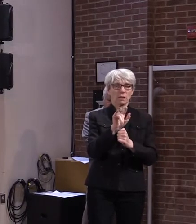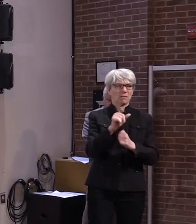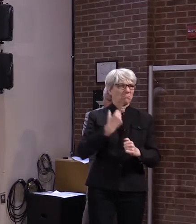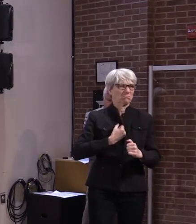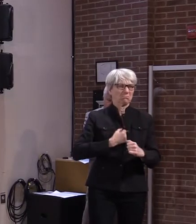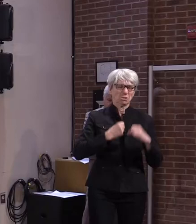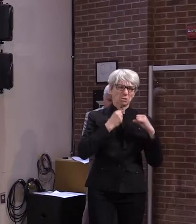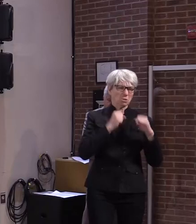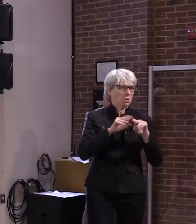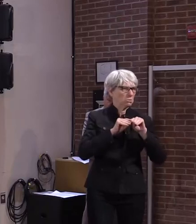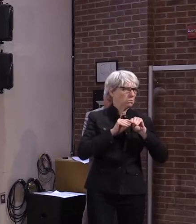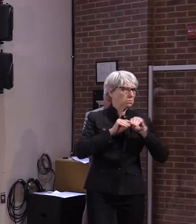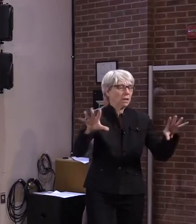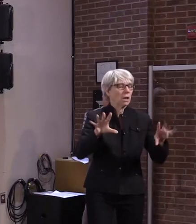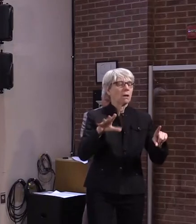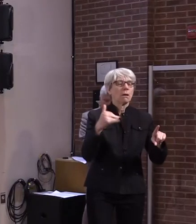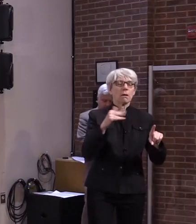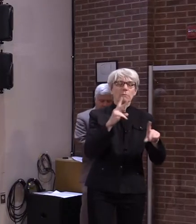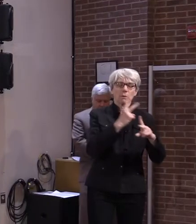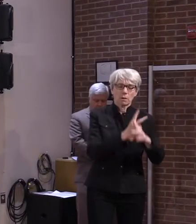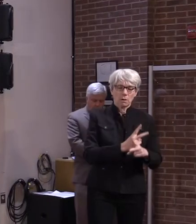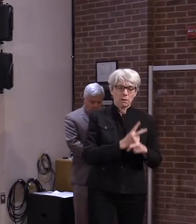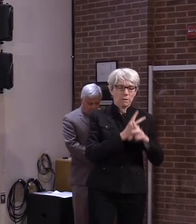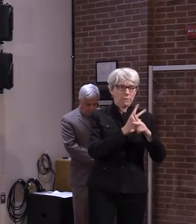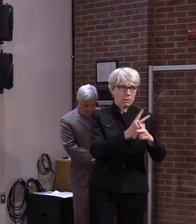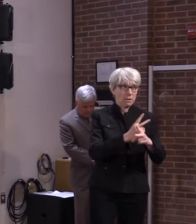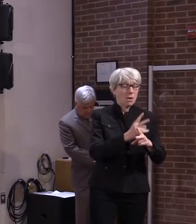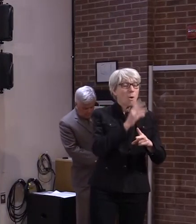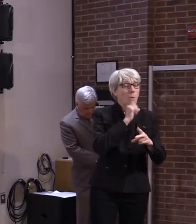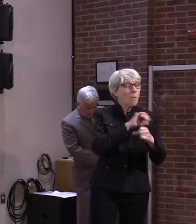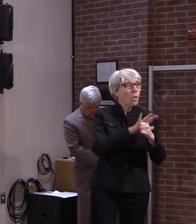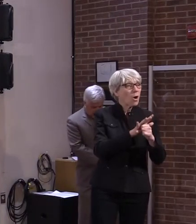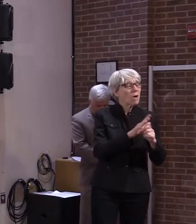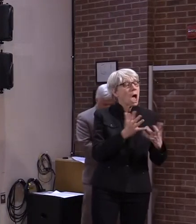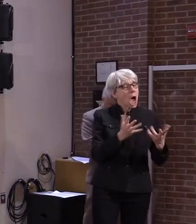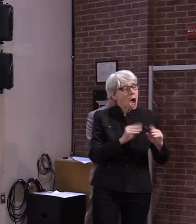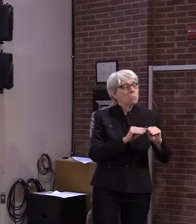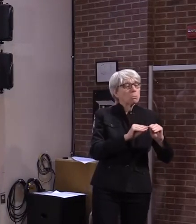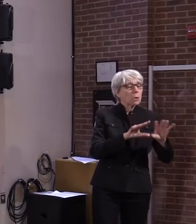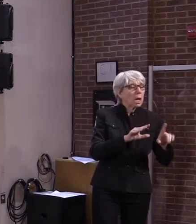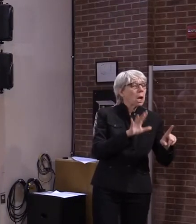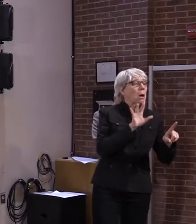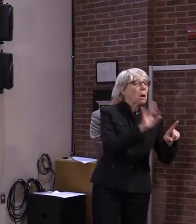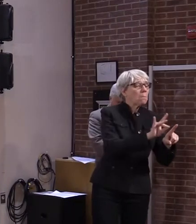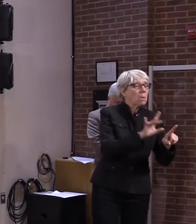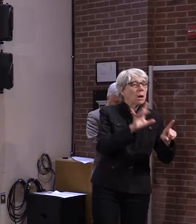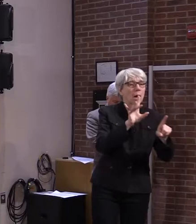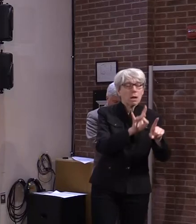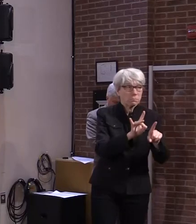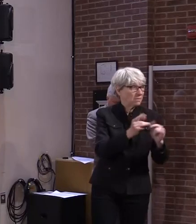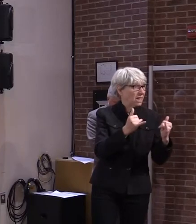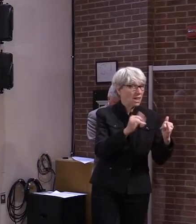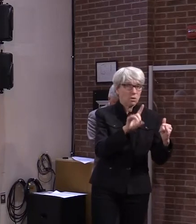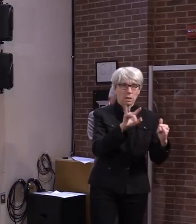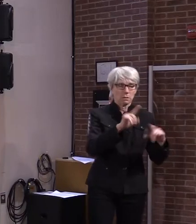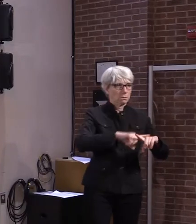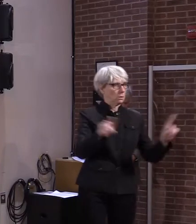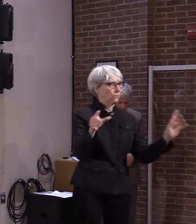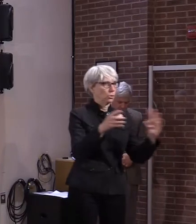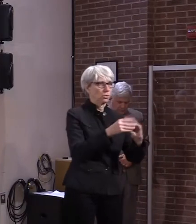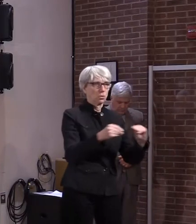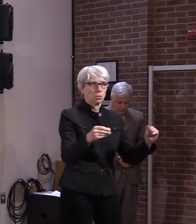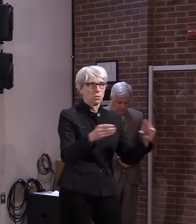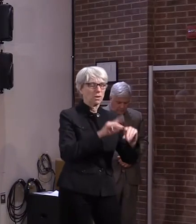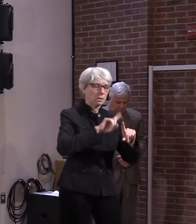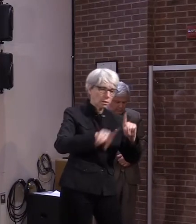Remember, Delta is so contagious, it can spread more quickly into more people than the original coronavirus. And though